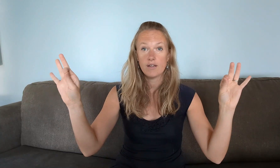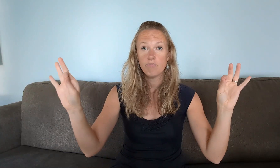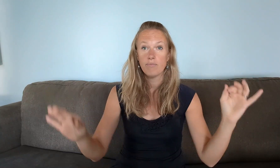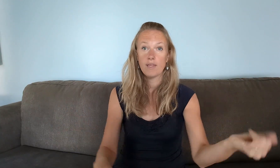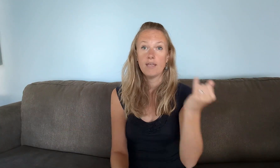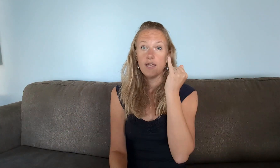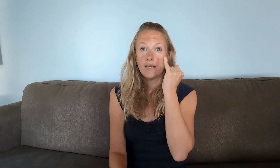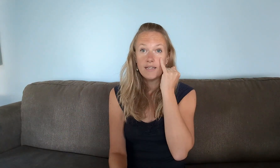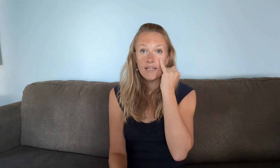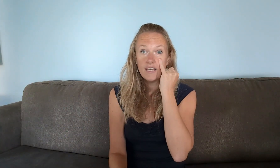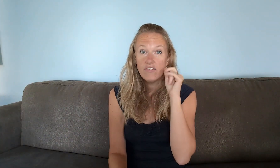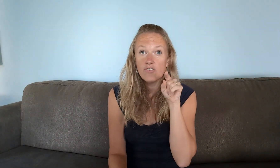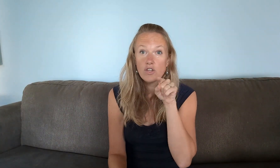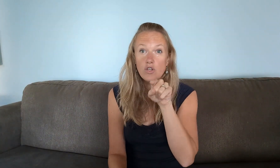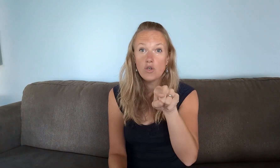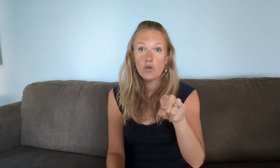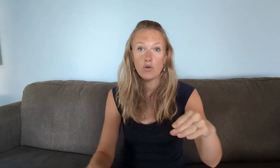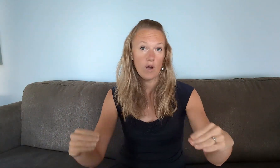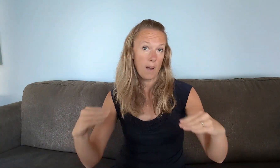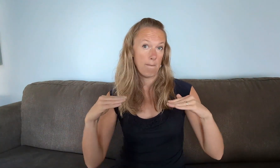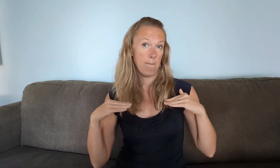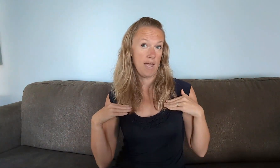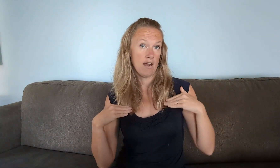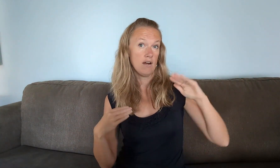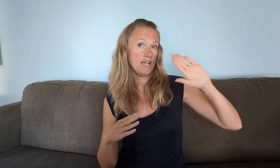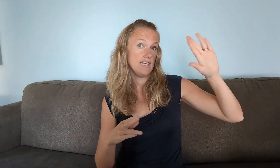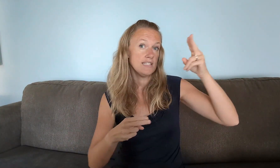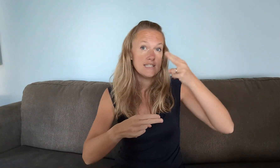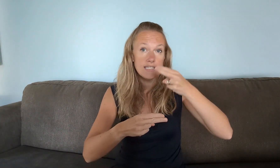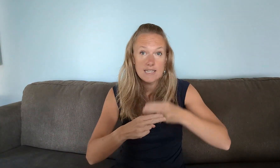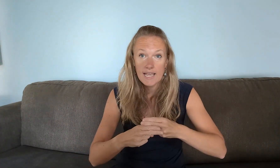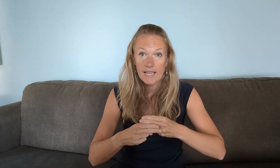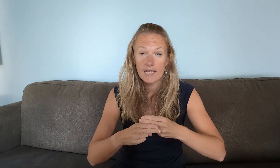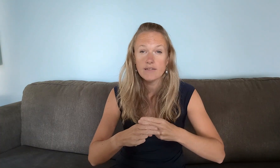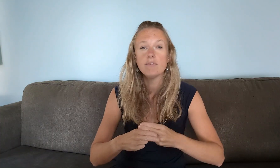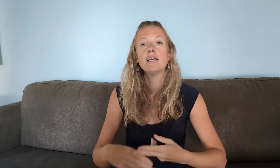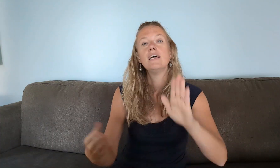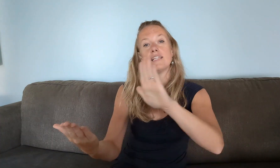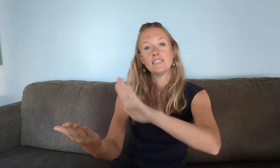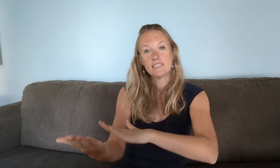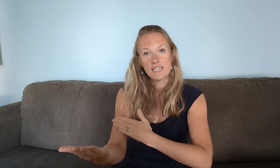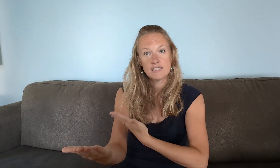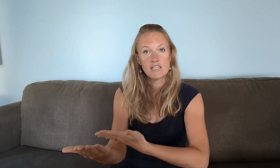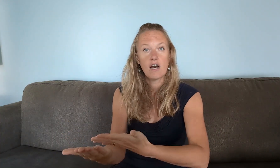freedom, and if you bear his name, then sing a